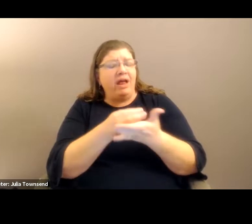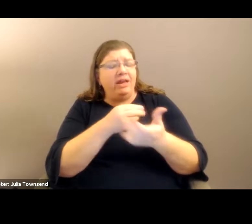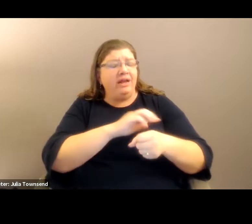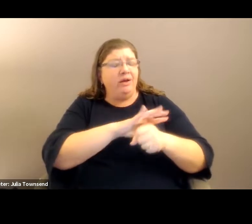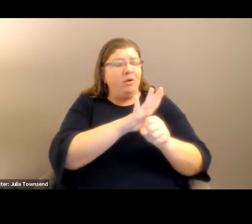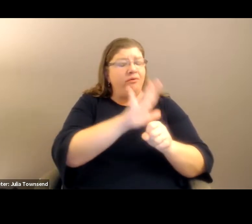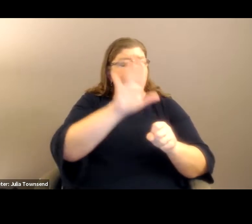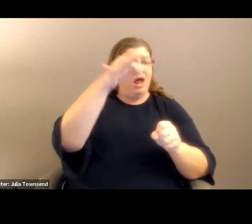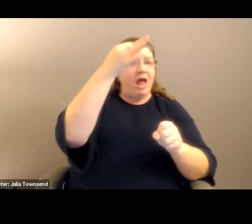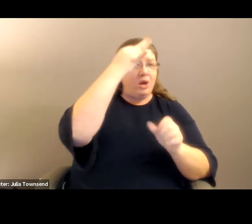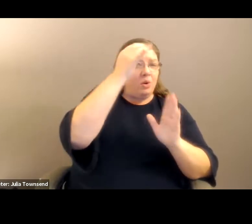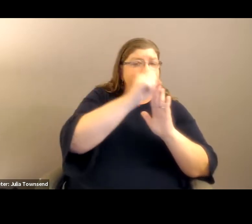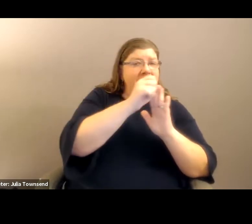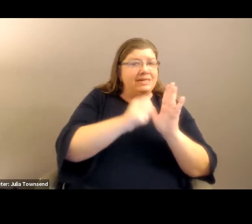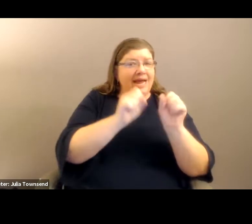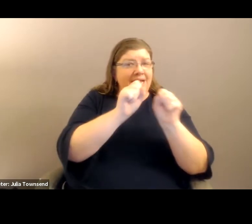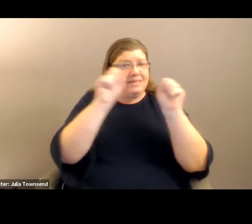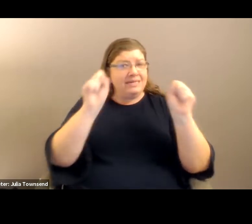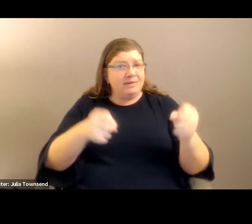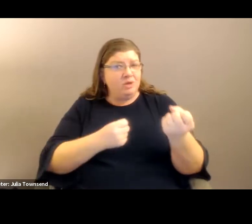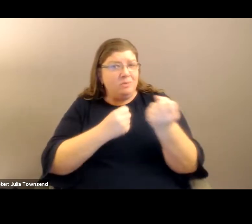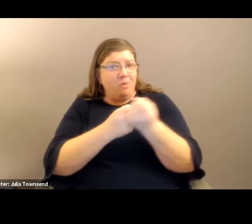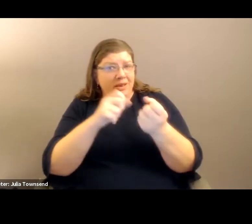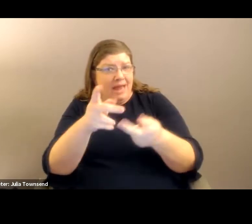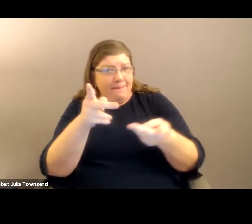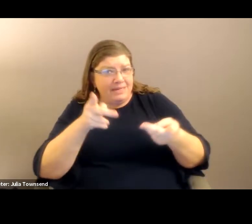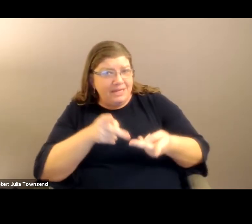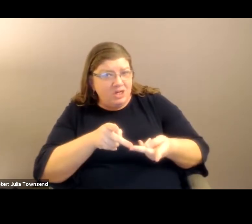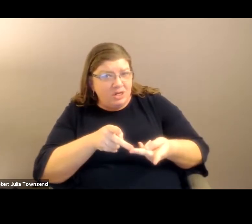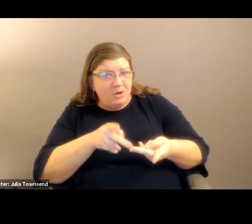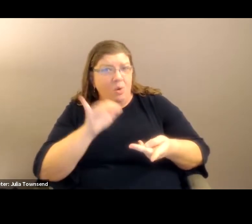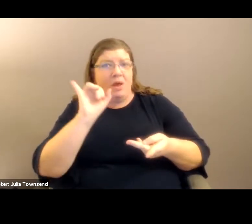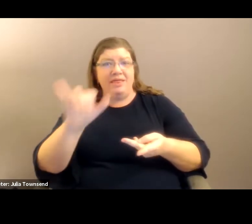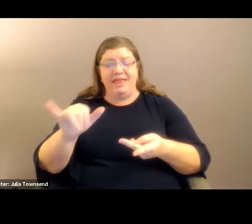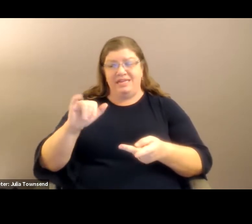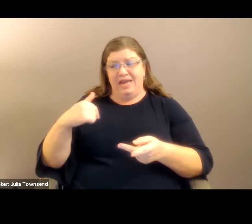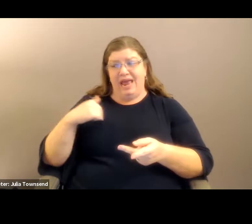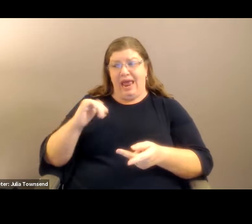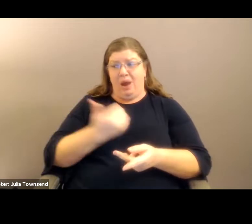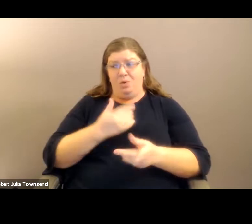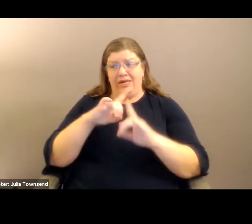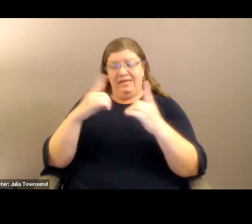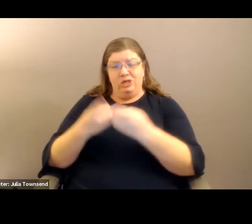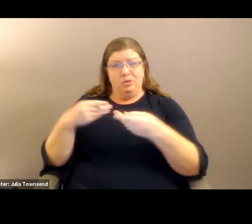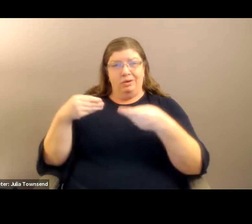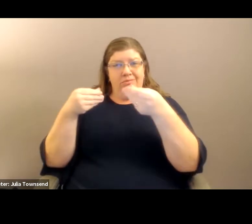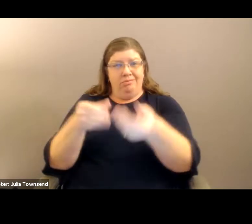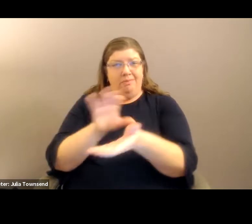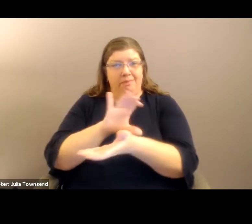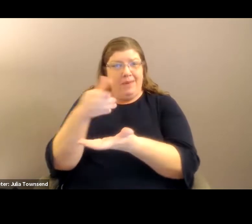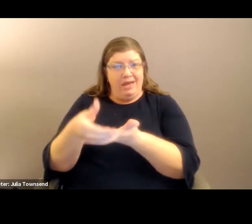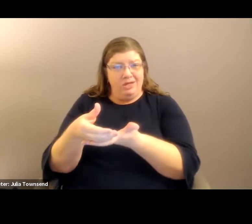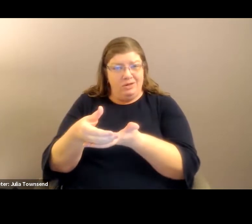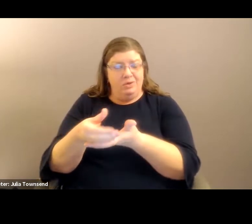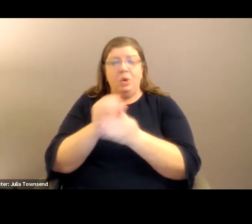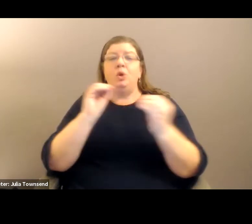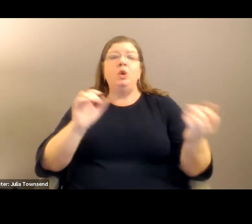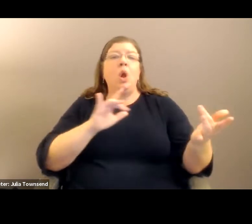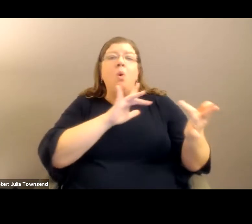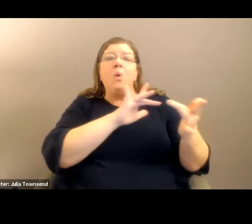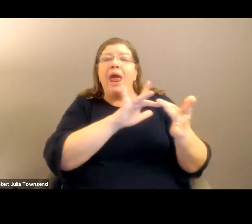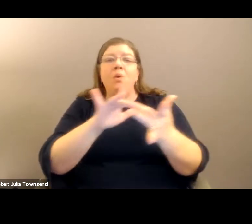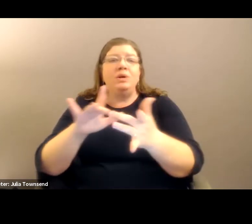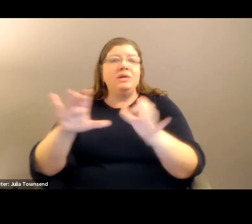federal funding supporting this position, part of it, or is this all on the district's budget? No outreach has been done for this that